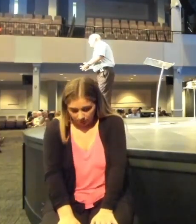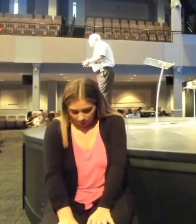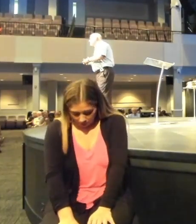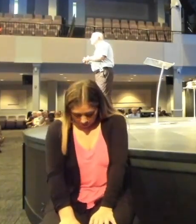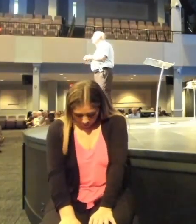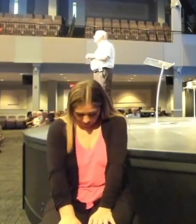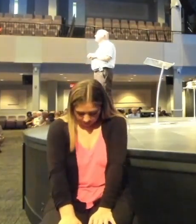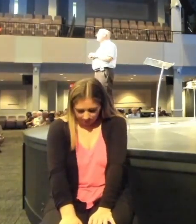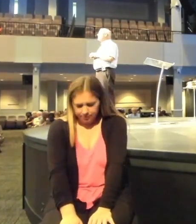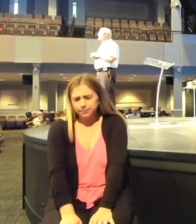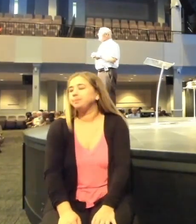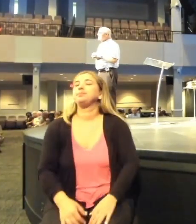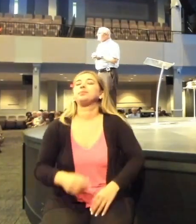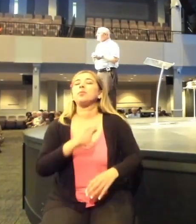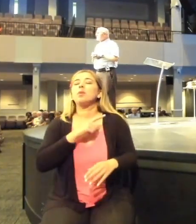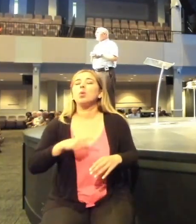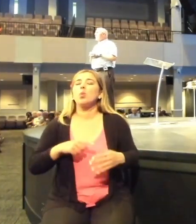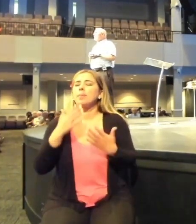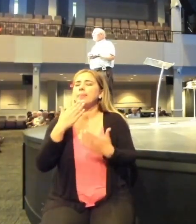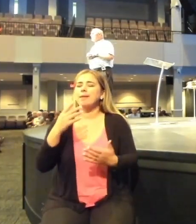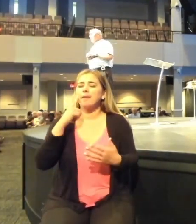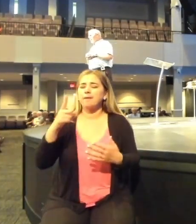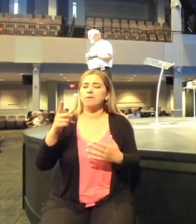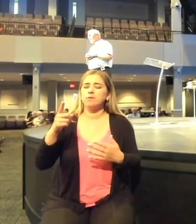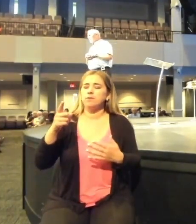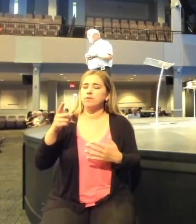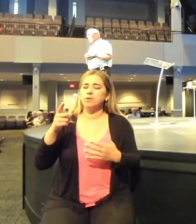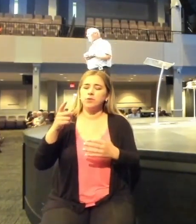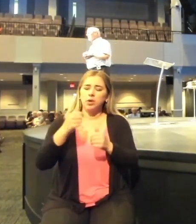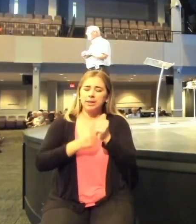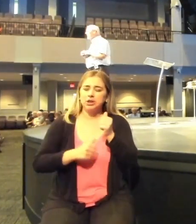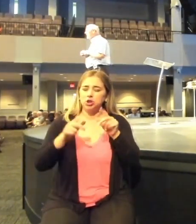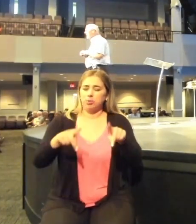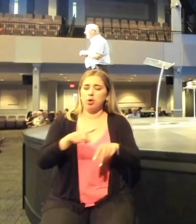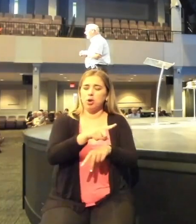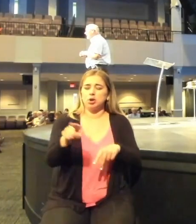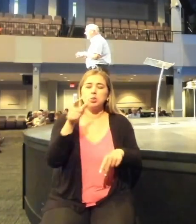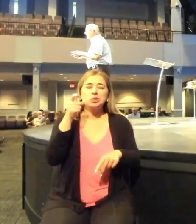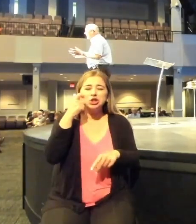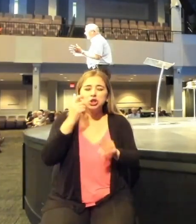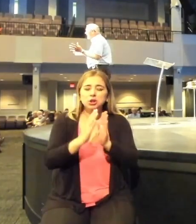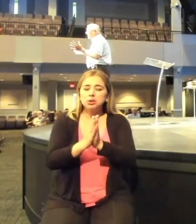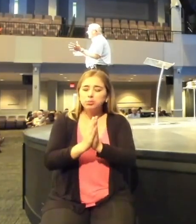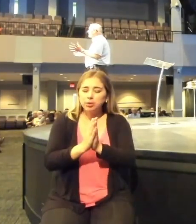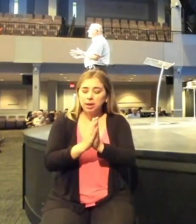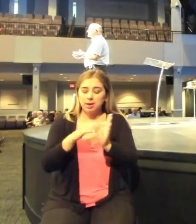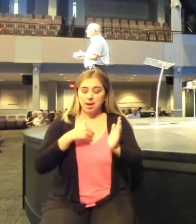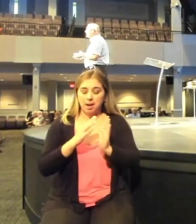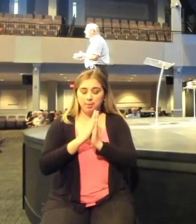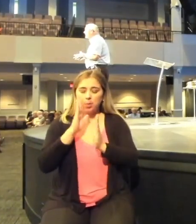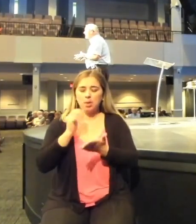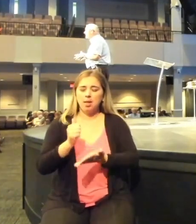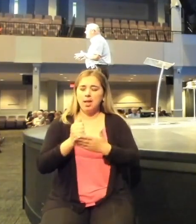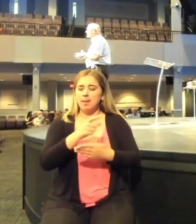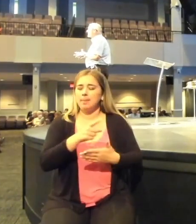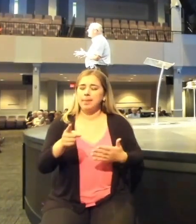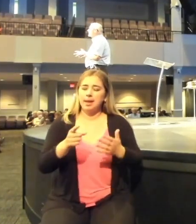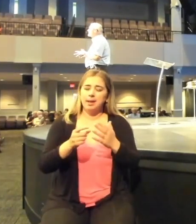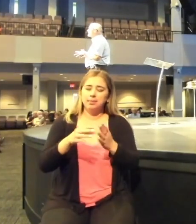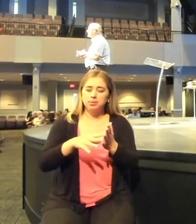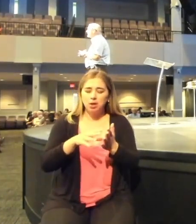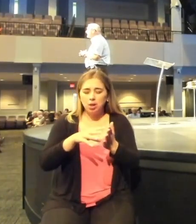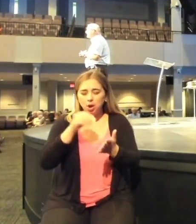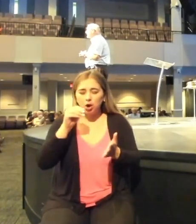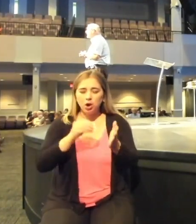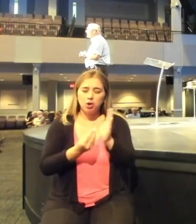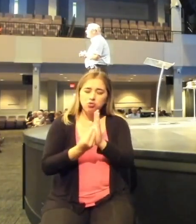Lord, I thank you so much for each person that just prayed that prayer. Thank you that you've heard them. Now, Lord, I pray you'll help them to grow in you, to discover